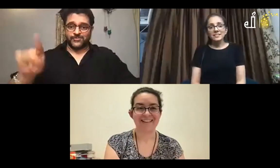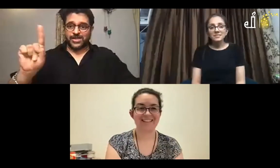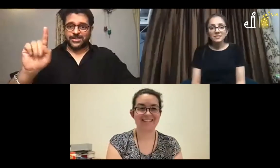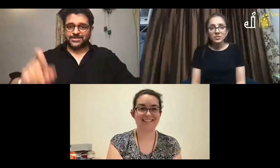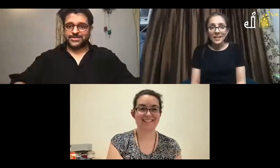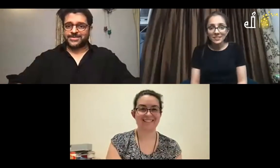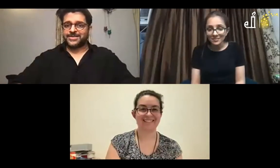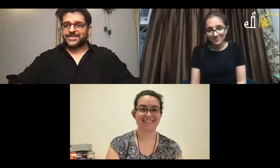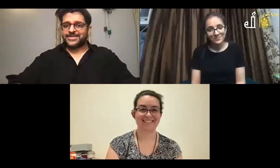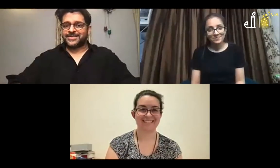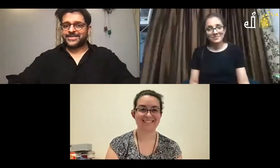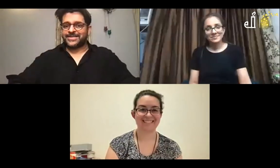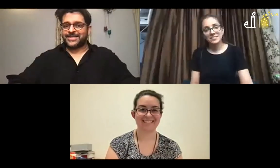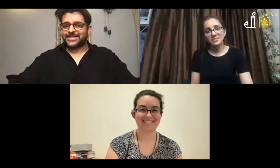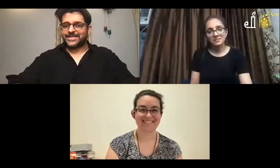Great, right?